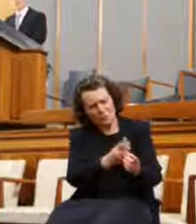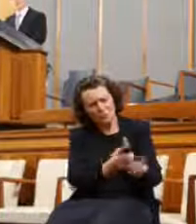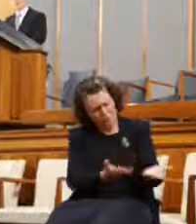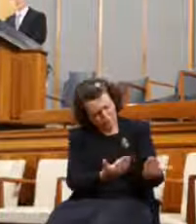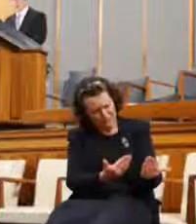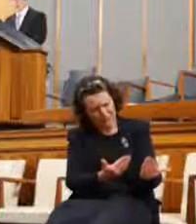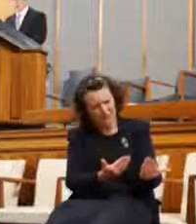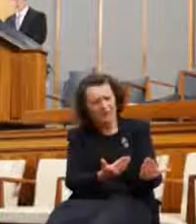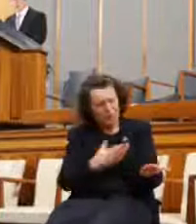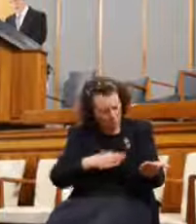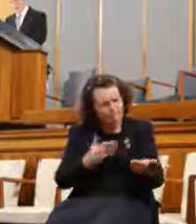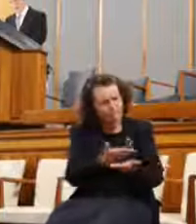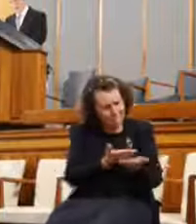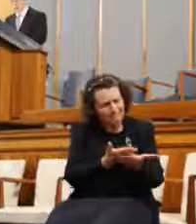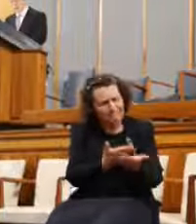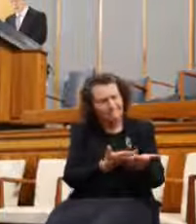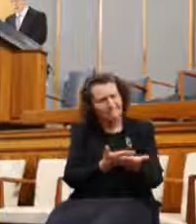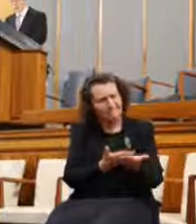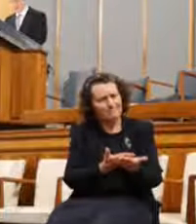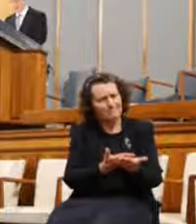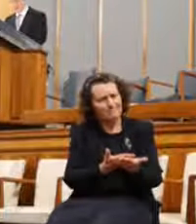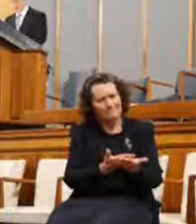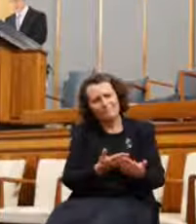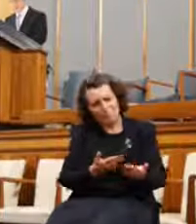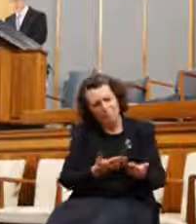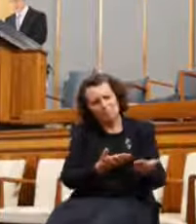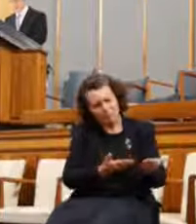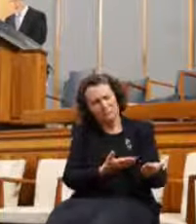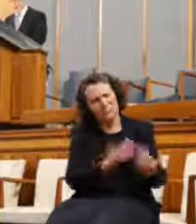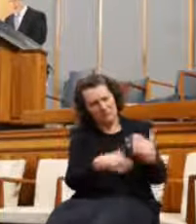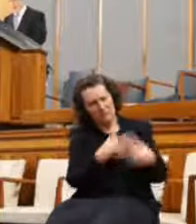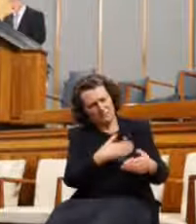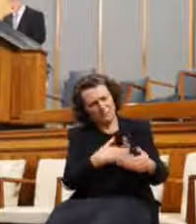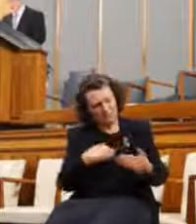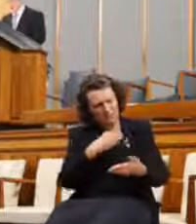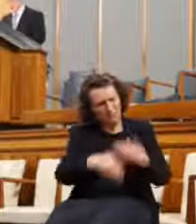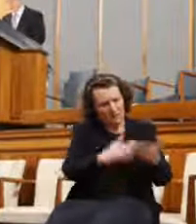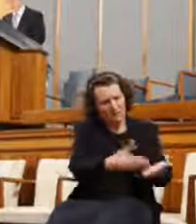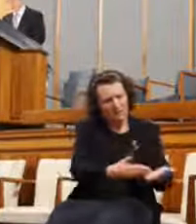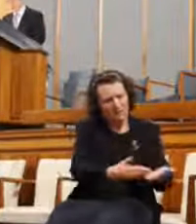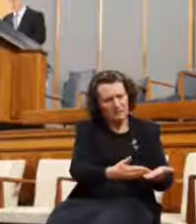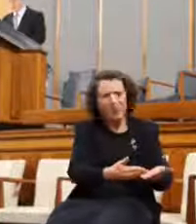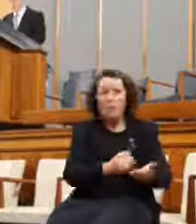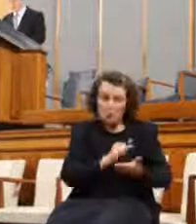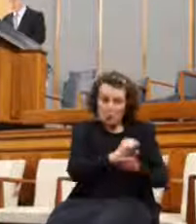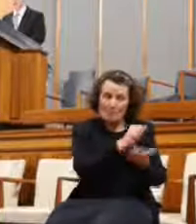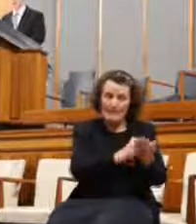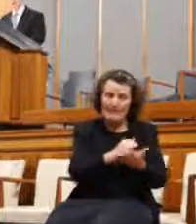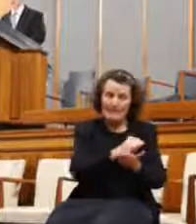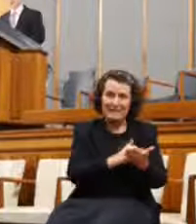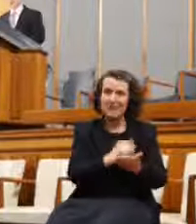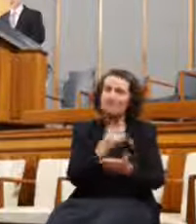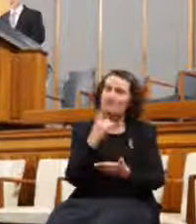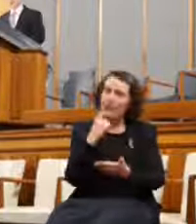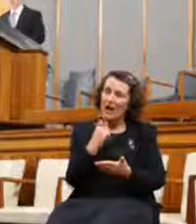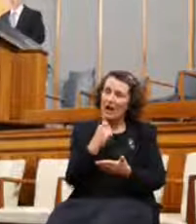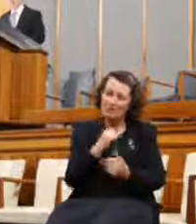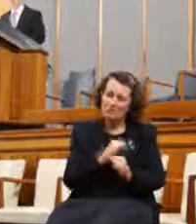reason, argue together, said the Lord. Though your sins be as